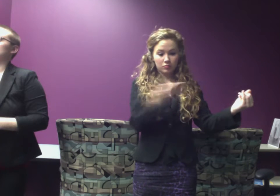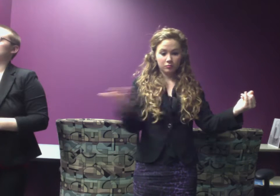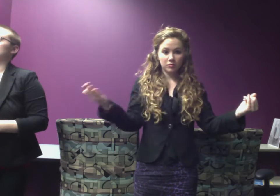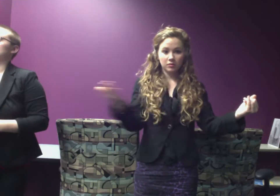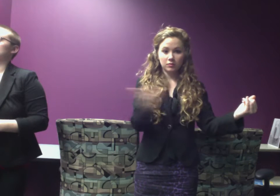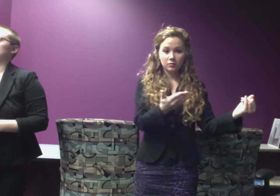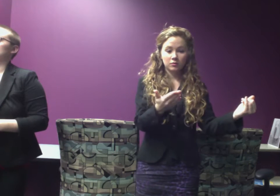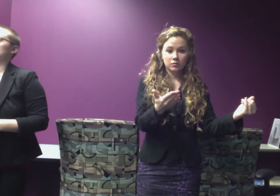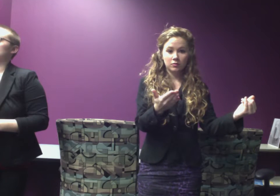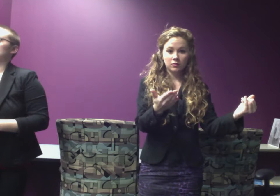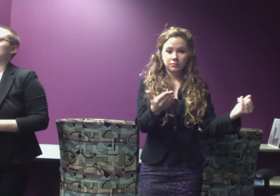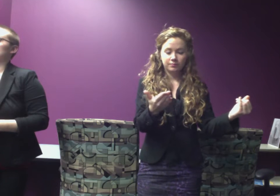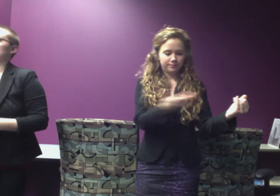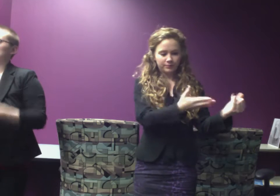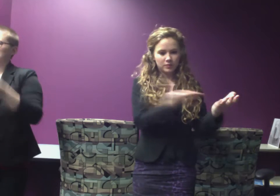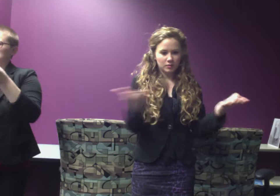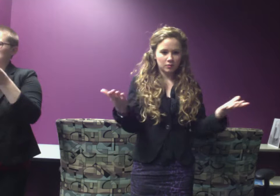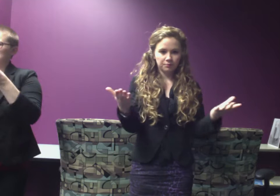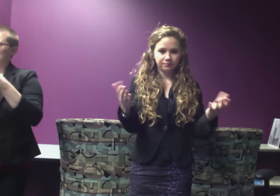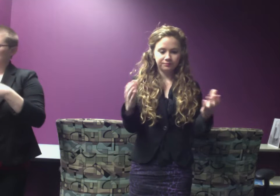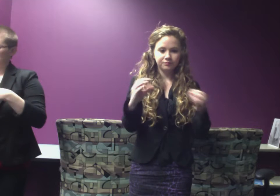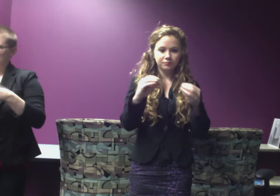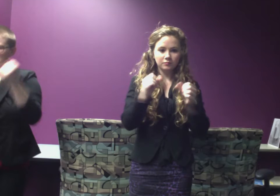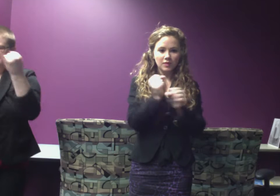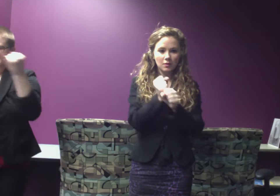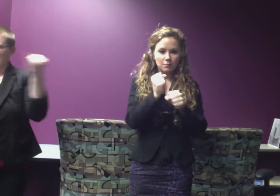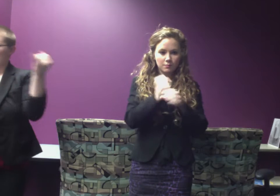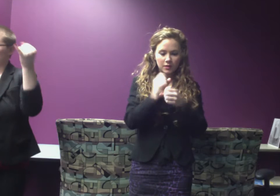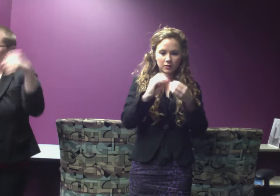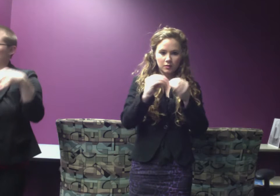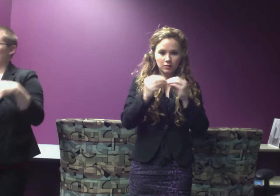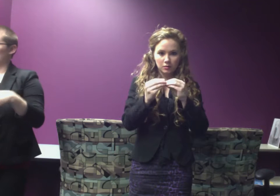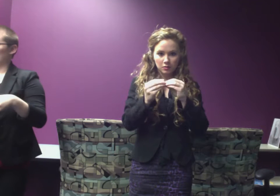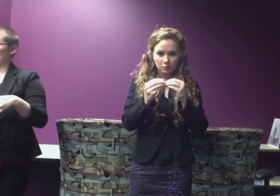number line out of that, you need to choose 2 points.